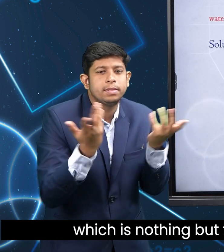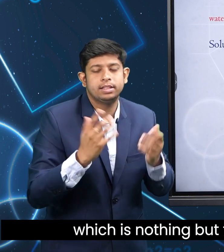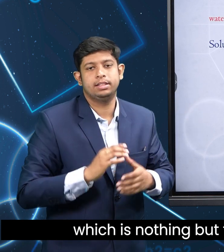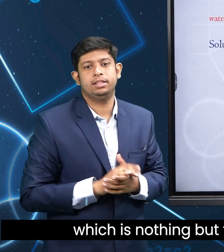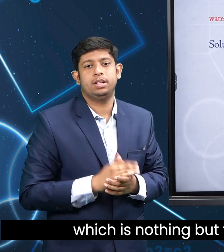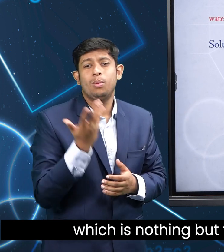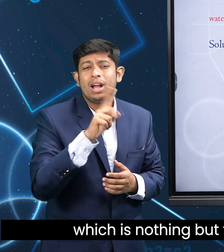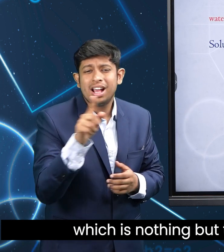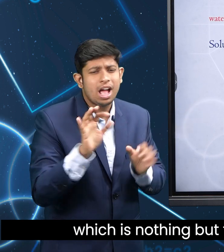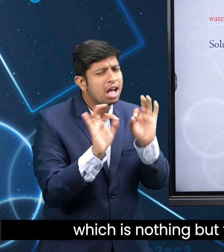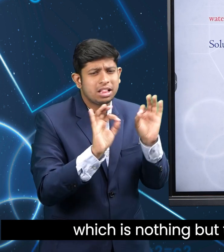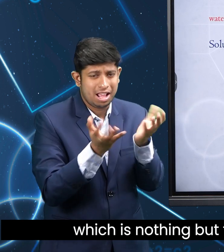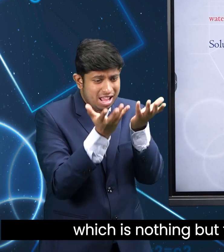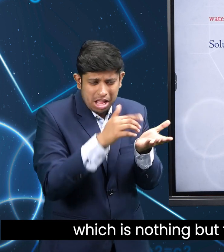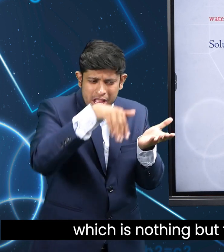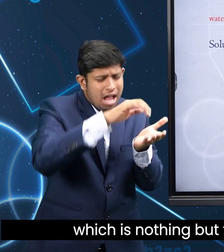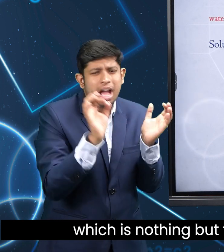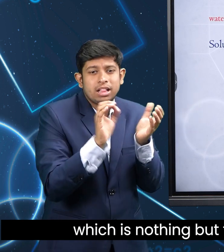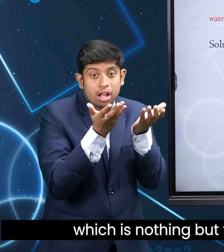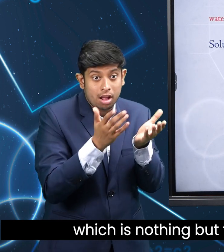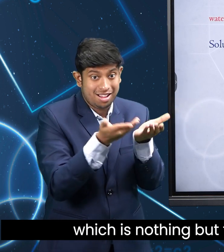volume or capacity of the cuboid.